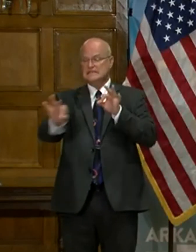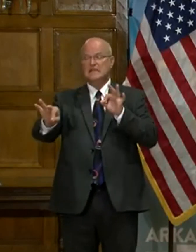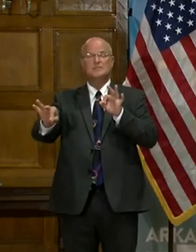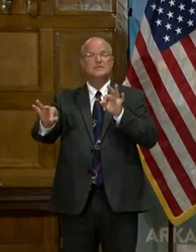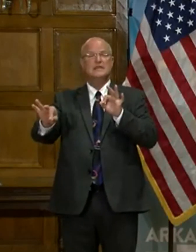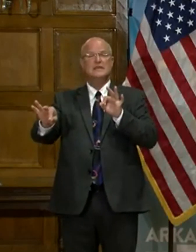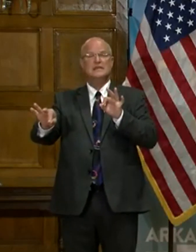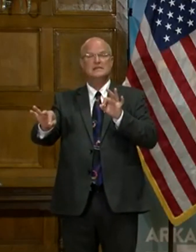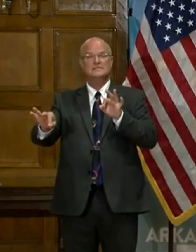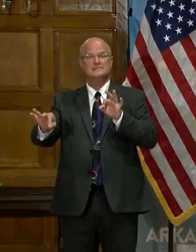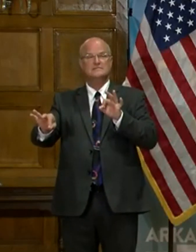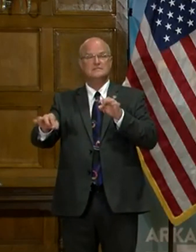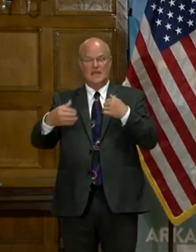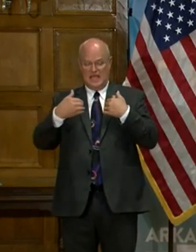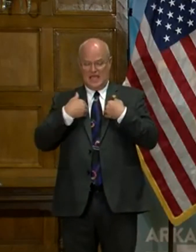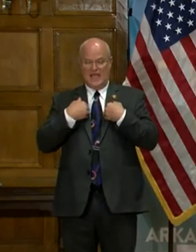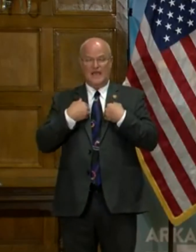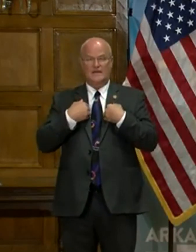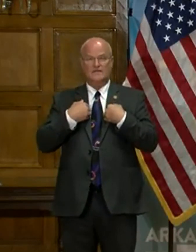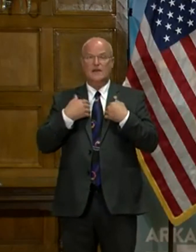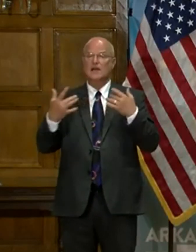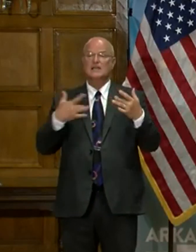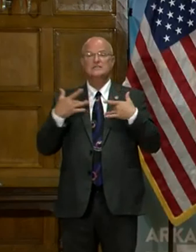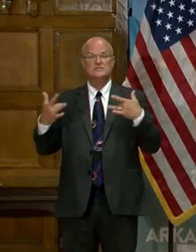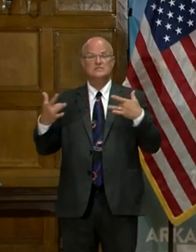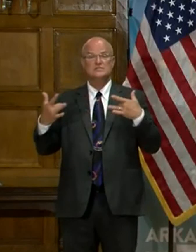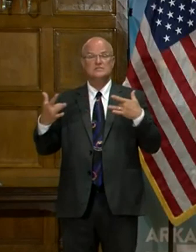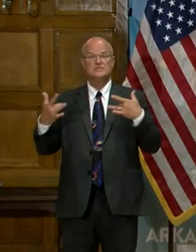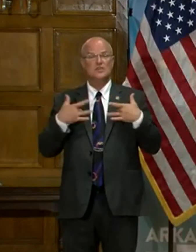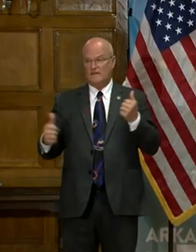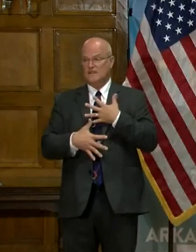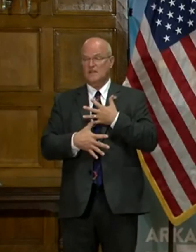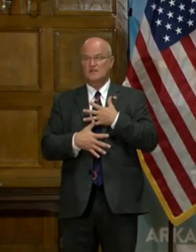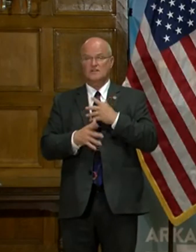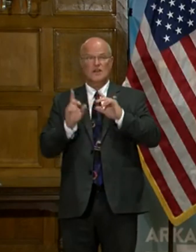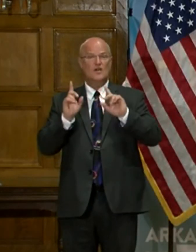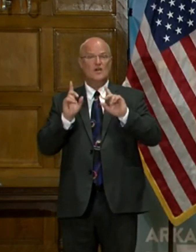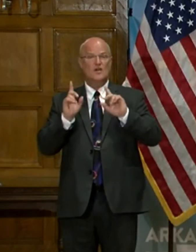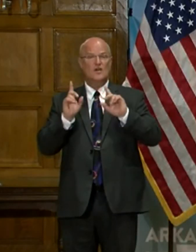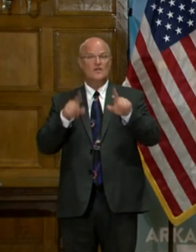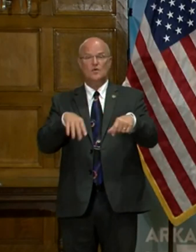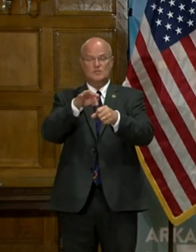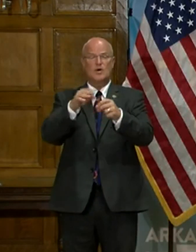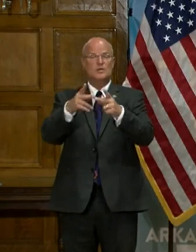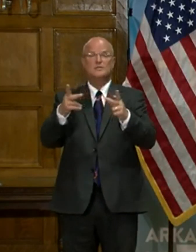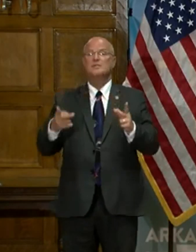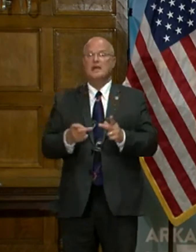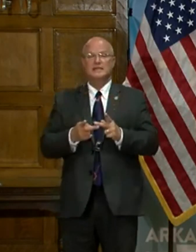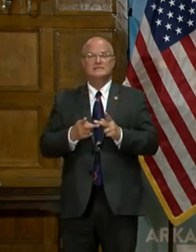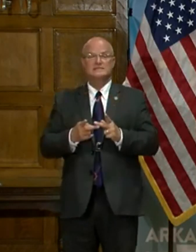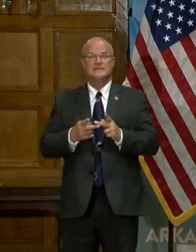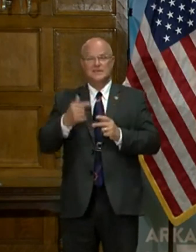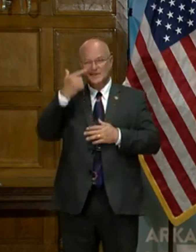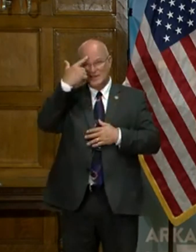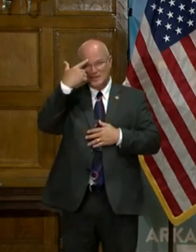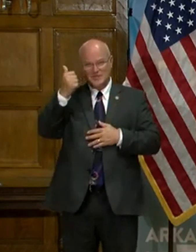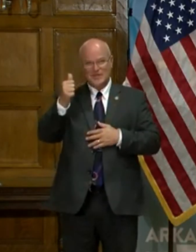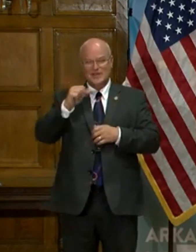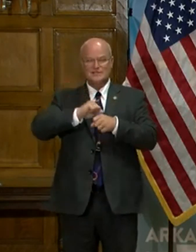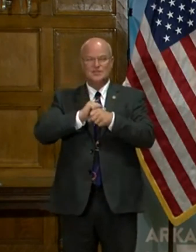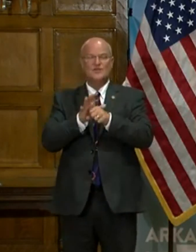simply have a concern, a fear of going to the polling place because